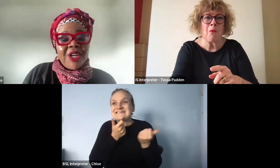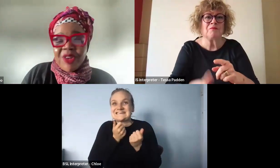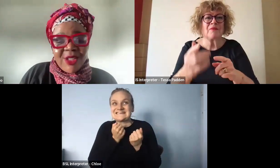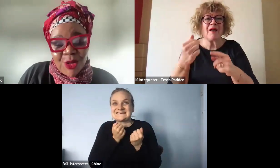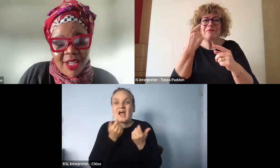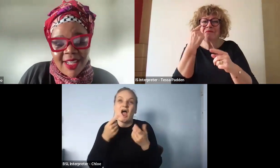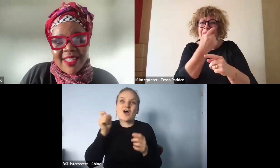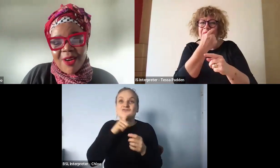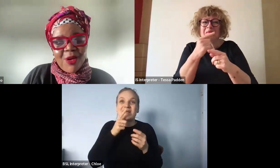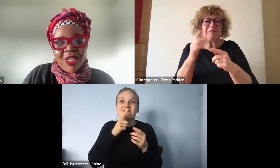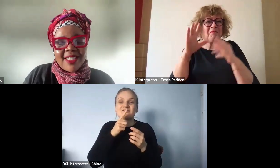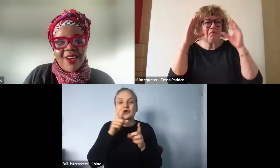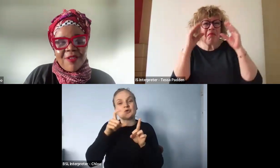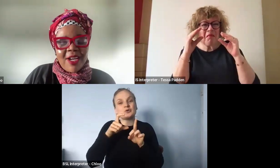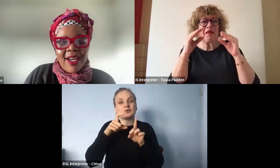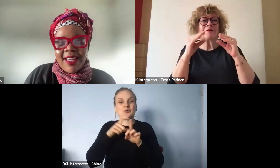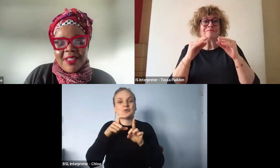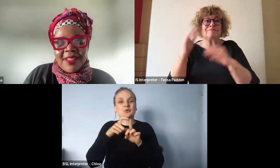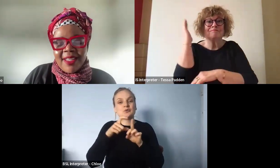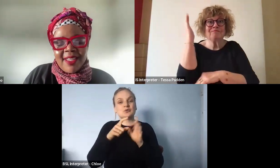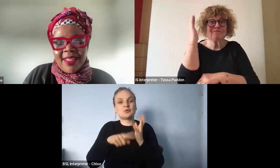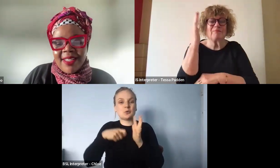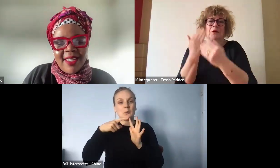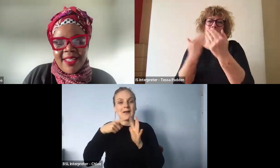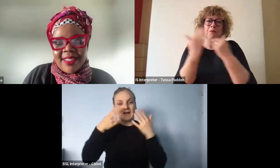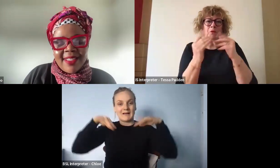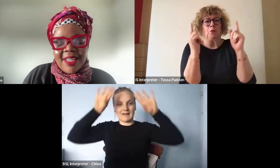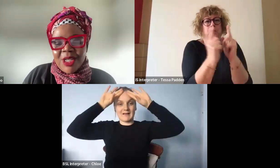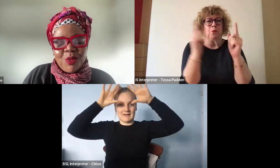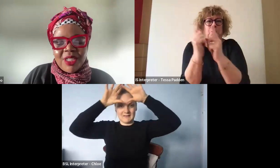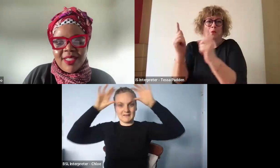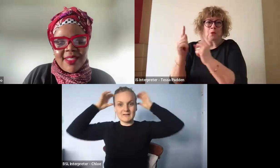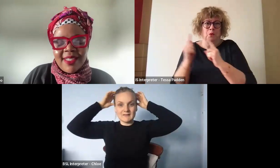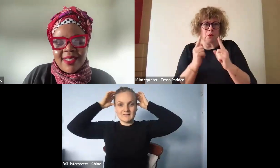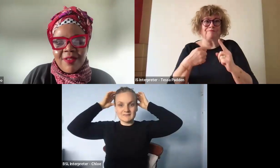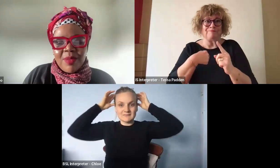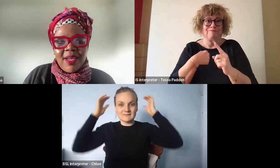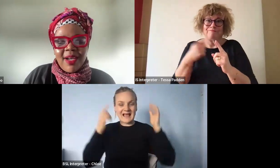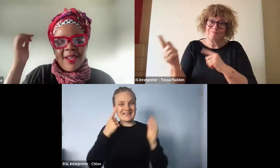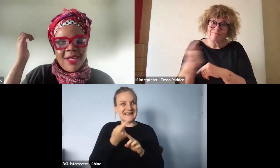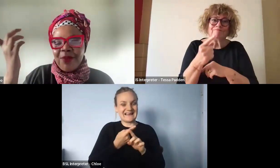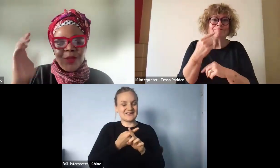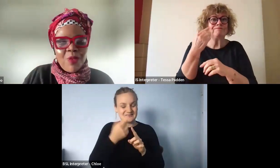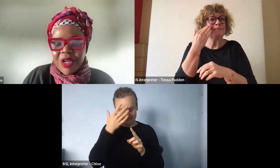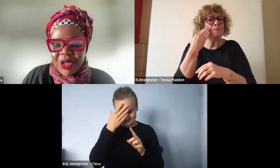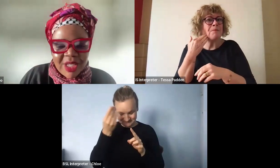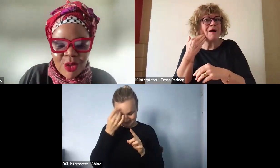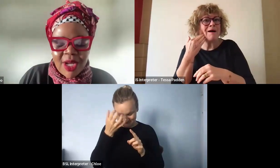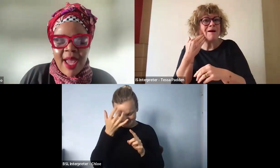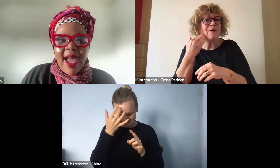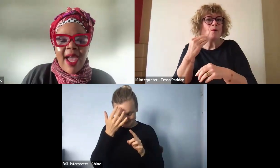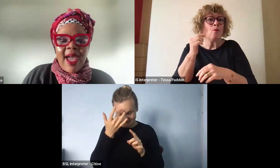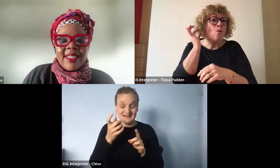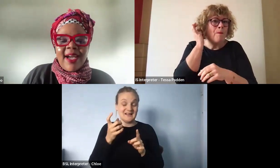I'm wearing a red duke. That's how we call it in South Africa. It's the English word is leaving me. I'm wearing a